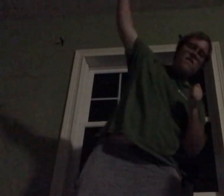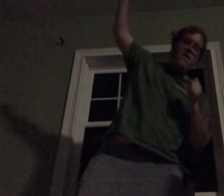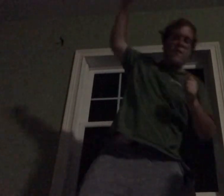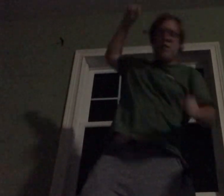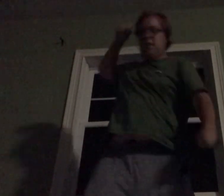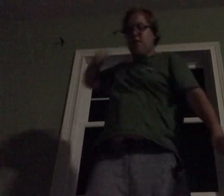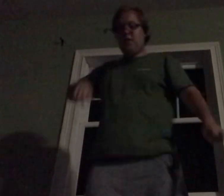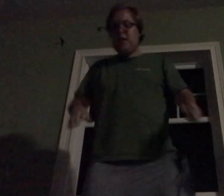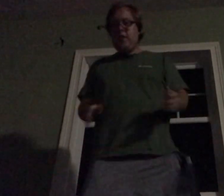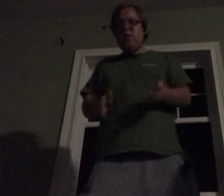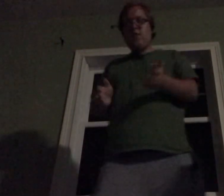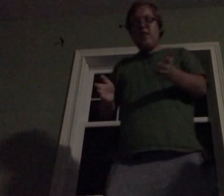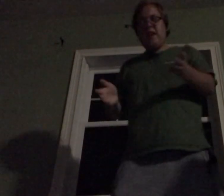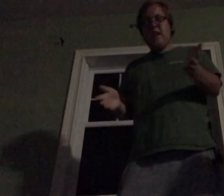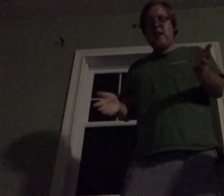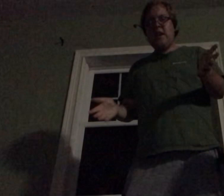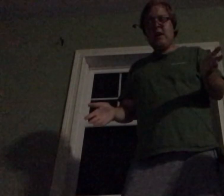love. They don't understand.